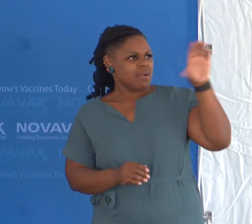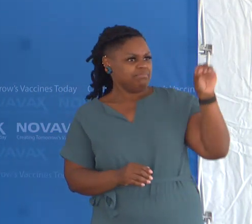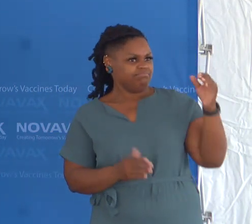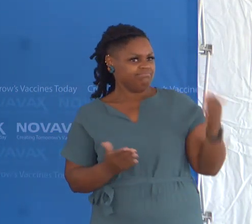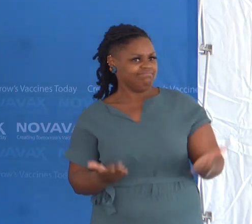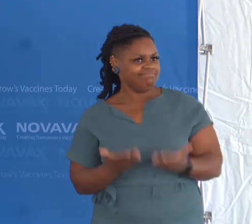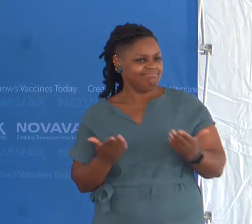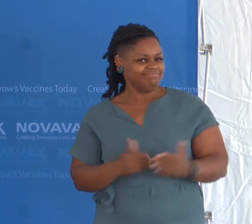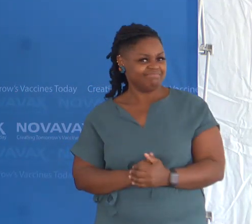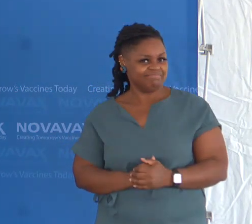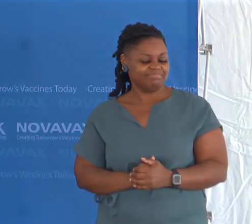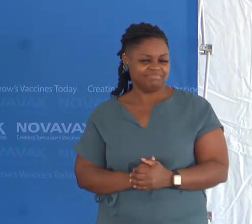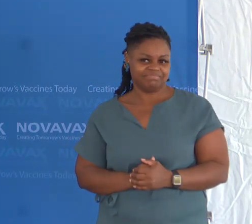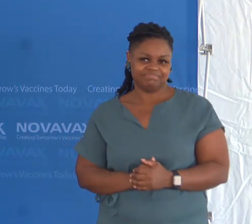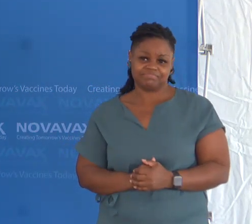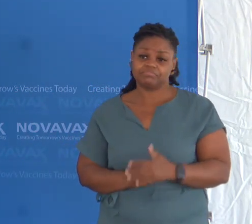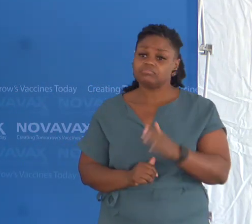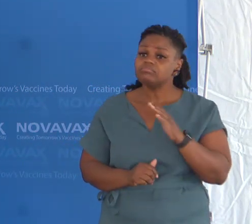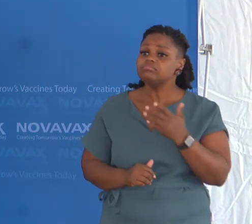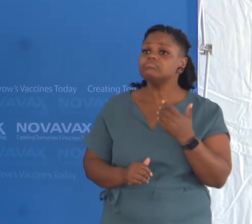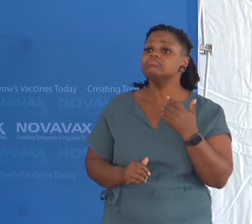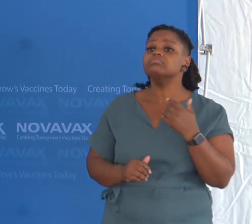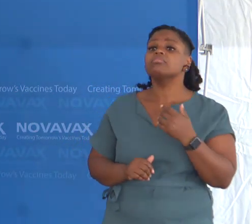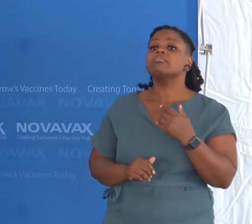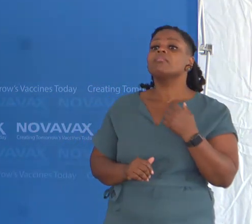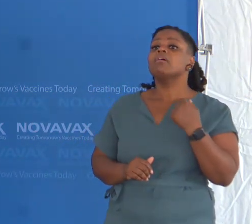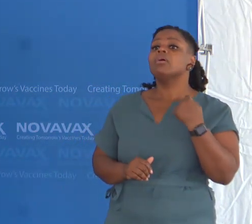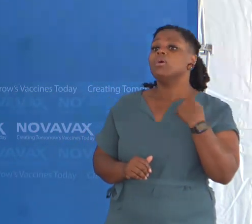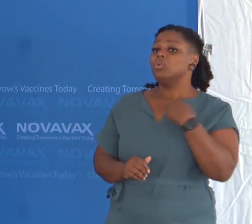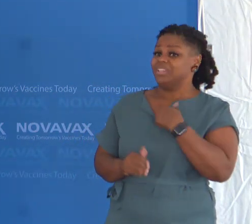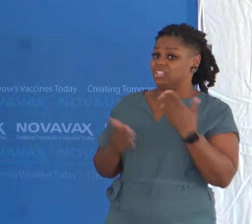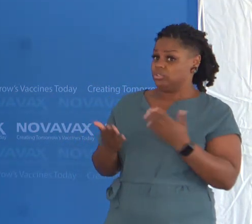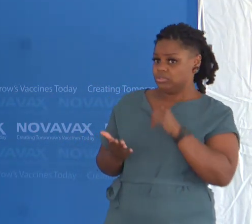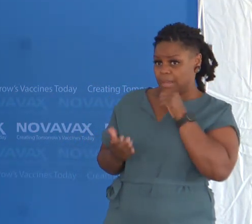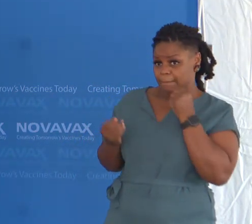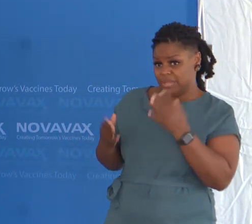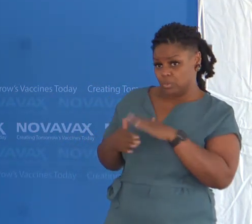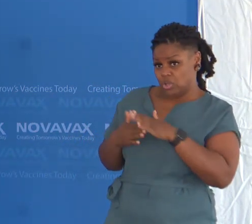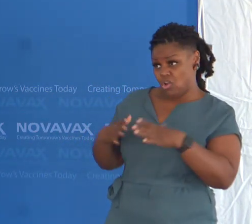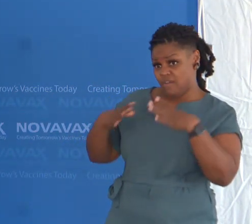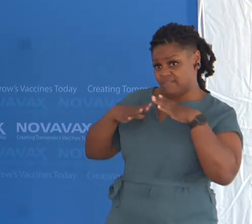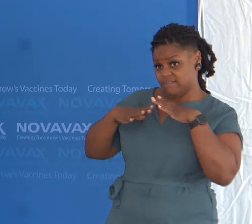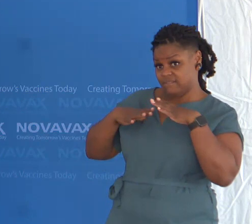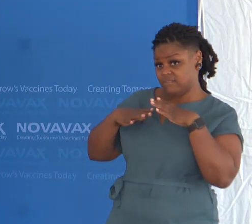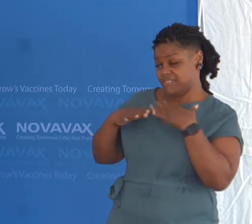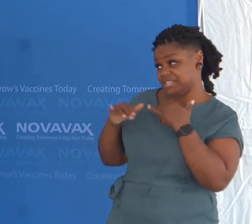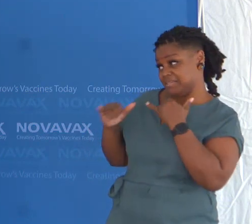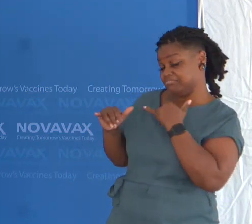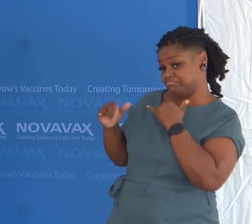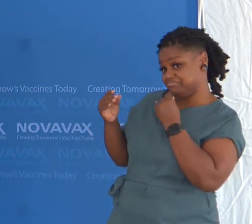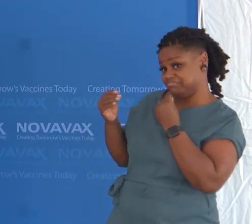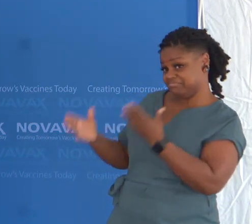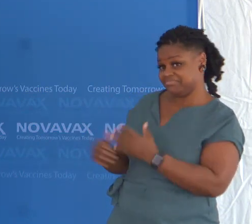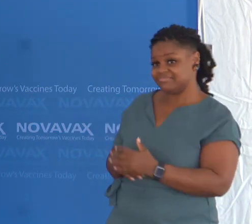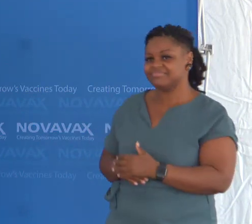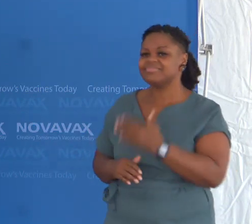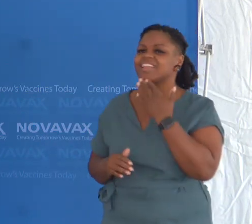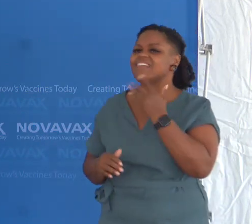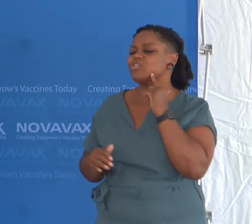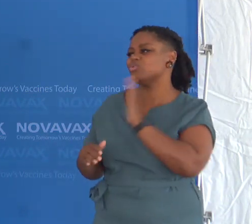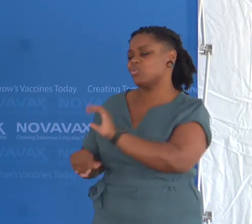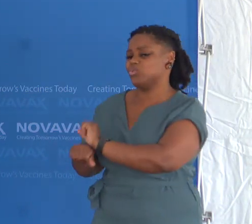And by the way, we haven't had too many weekends off either, so thank you for the dedication since January. But when